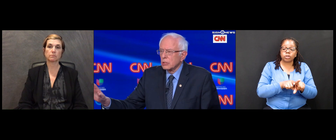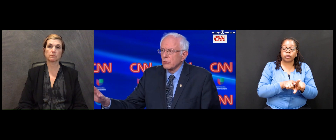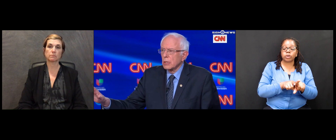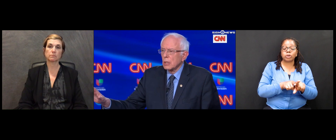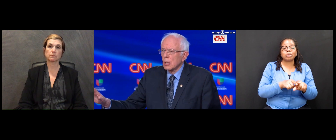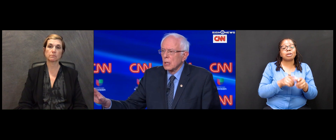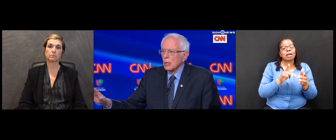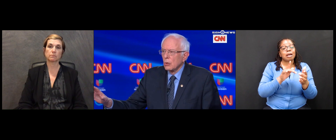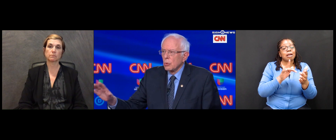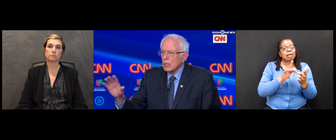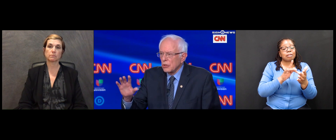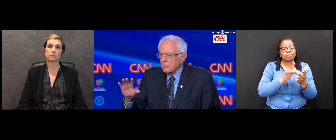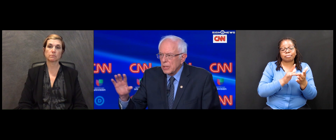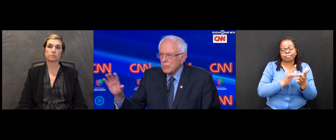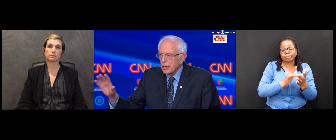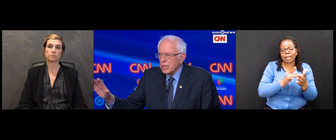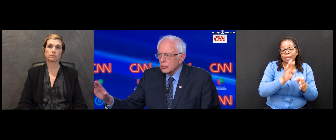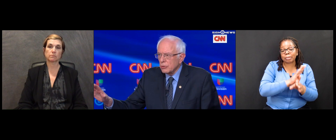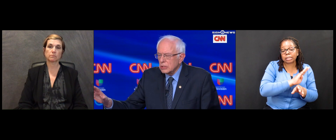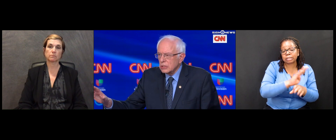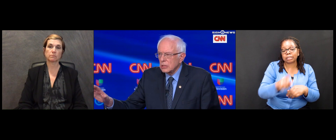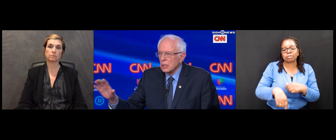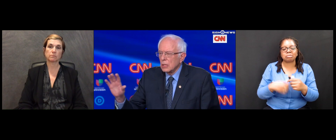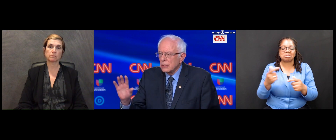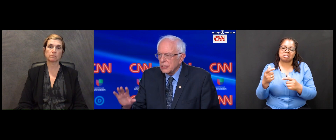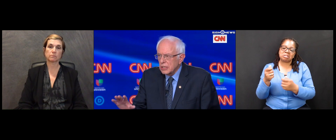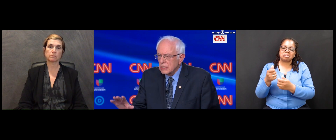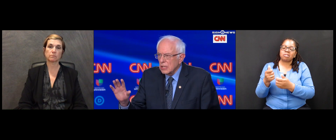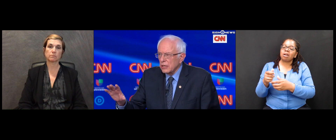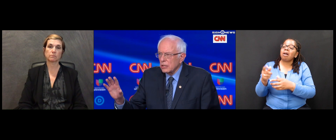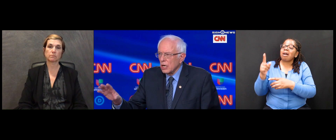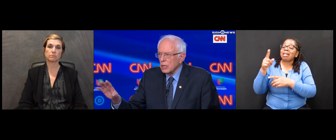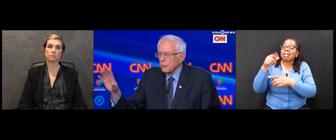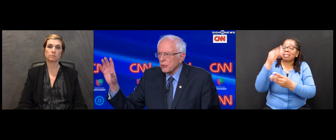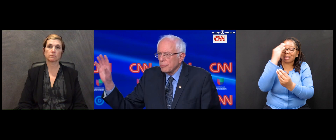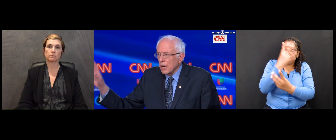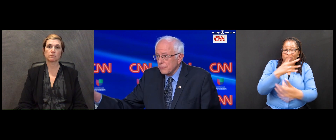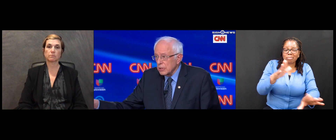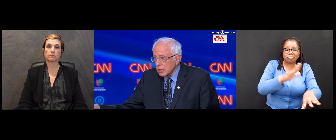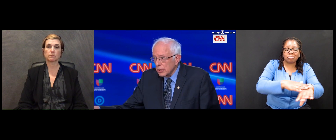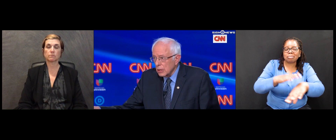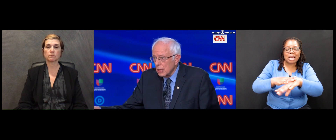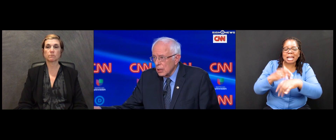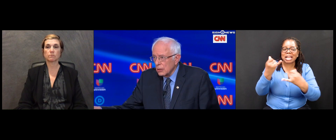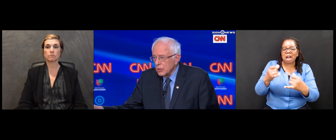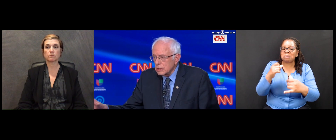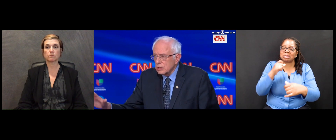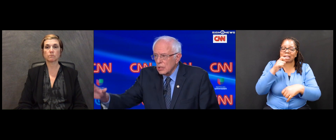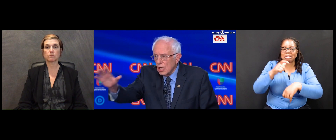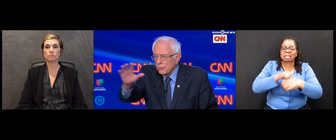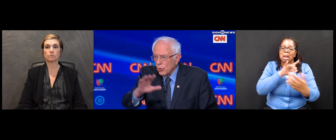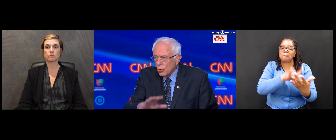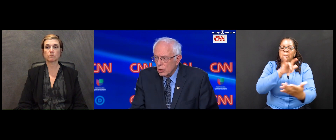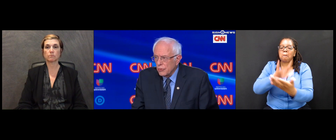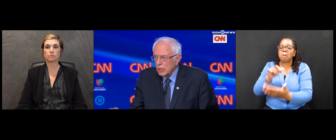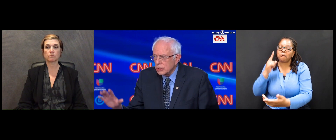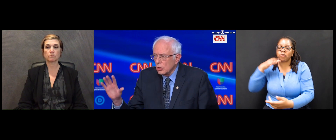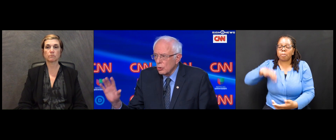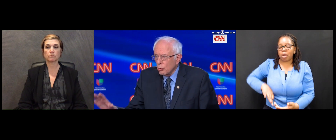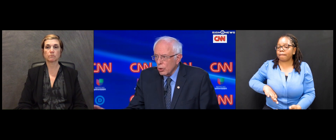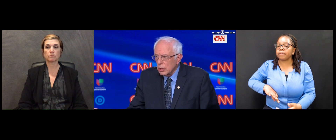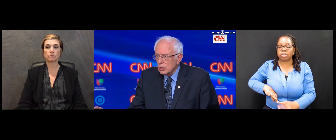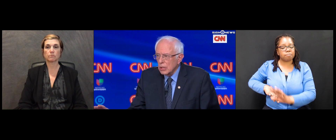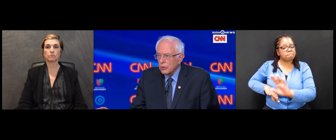pharmaceutical industry, we tell the big money interests that this is not a time for profiteering. This is a time for all of